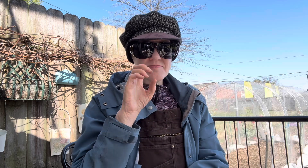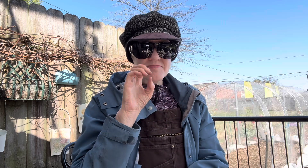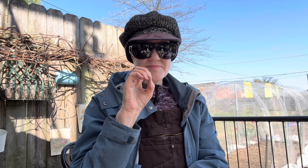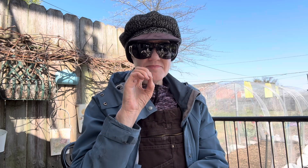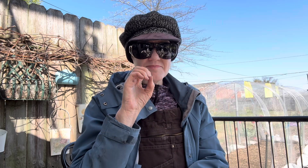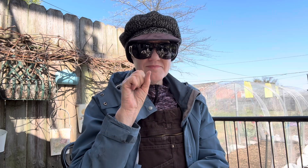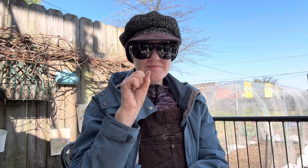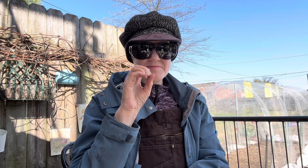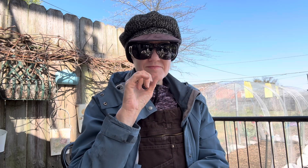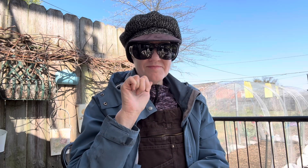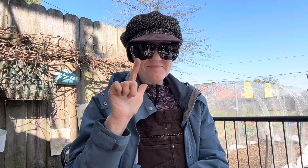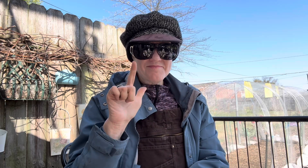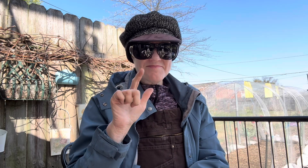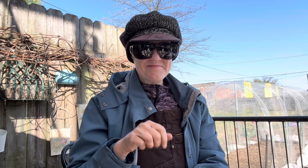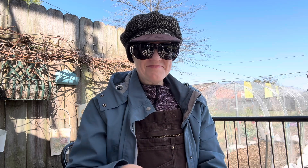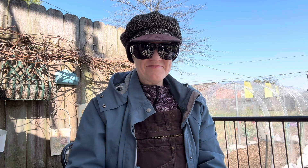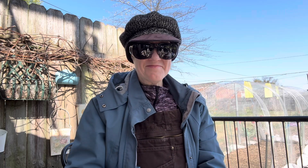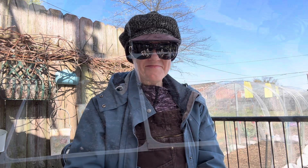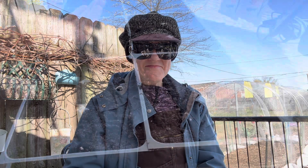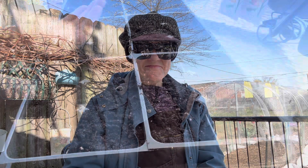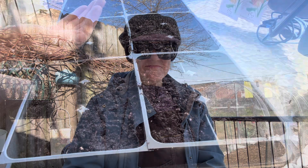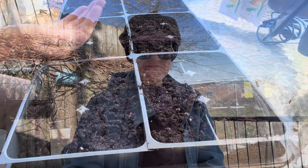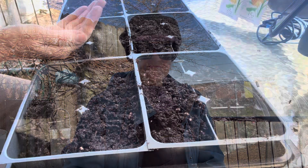start with dry soil.